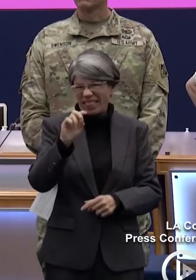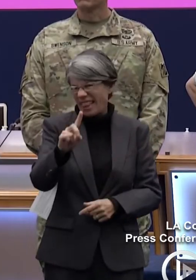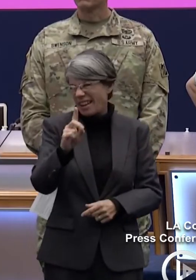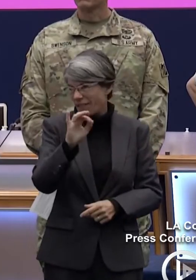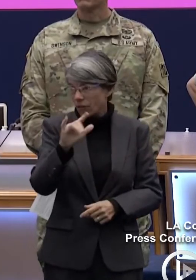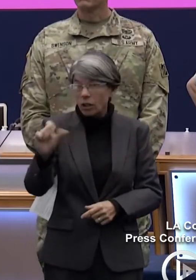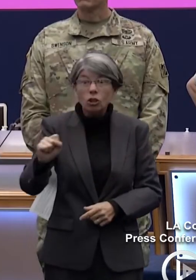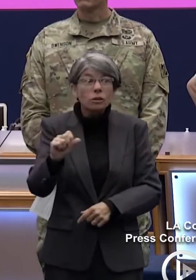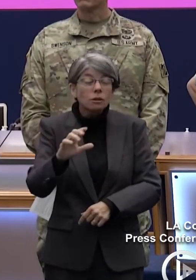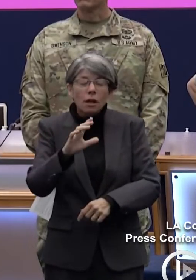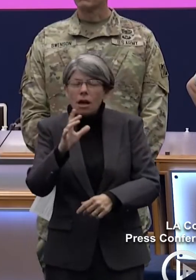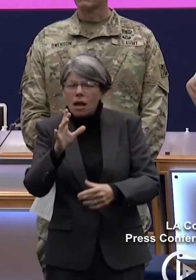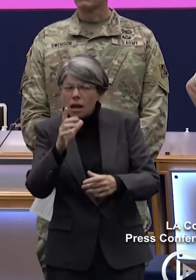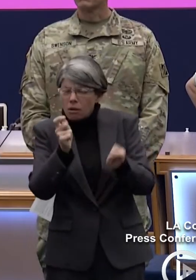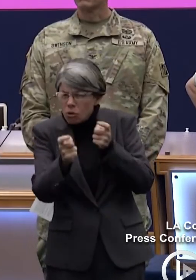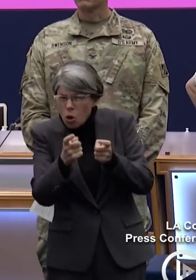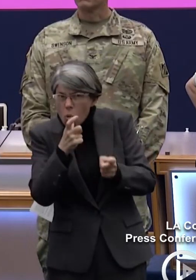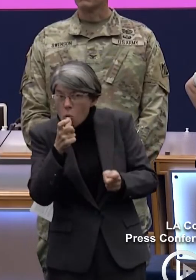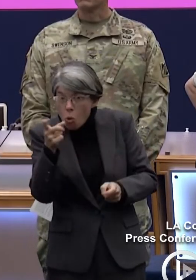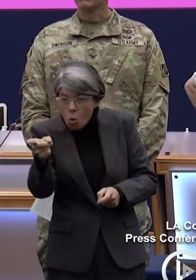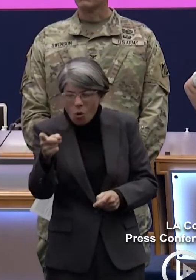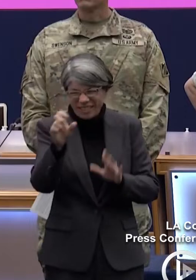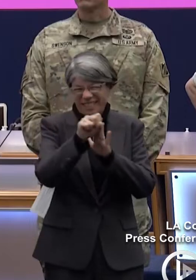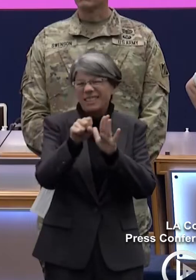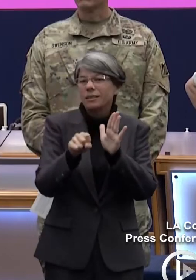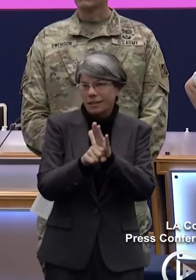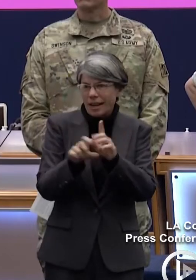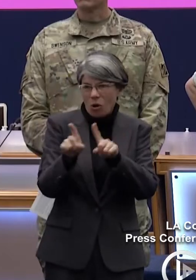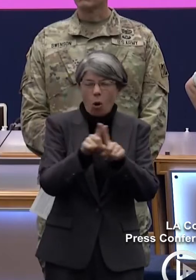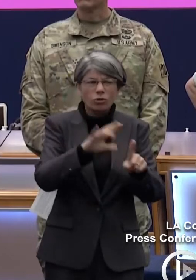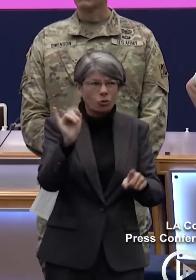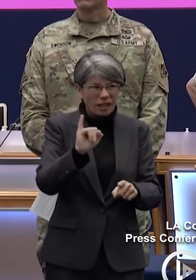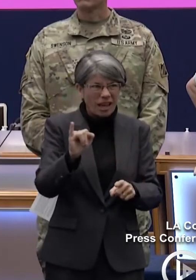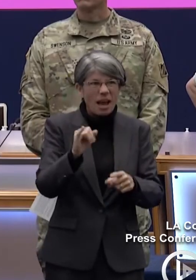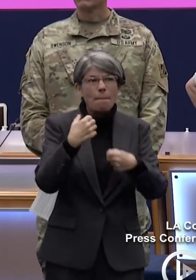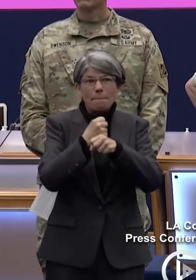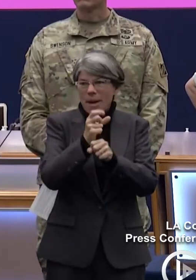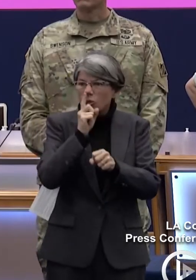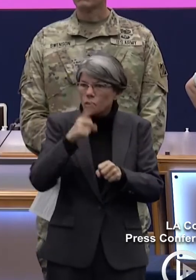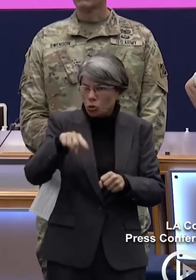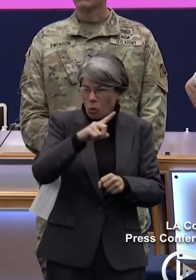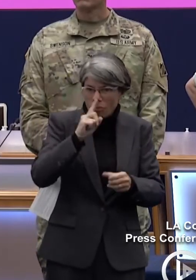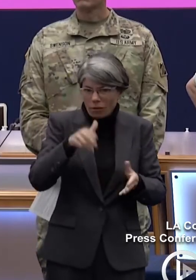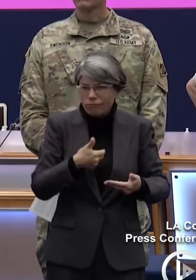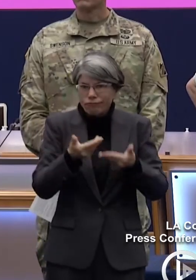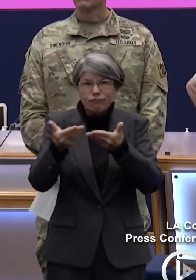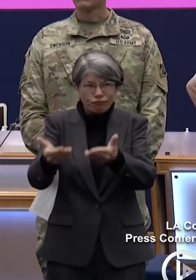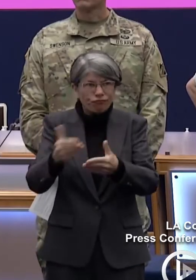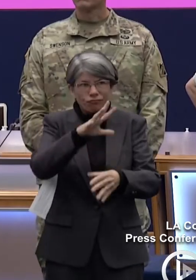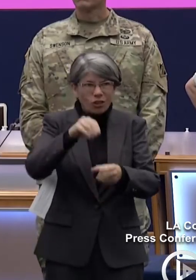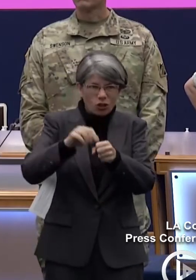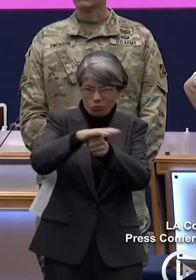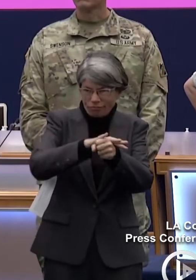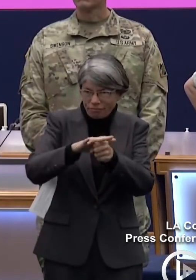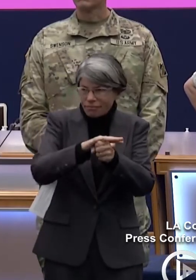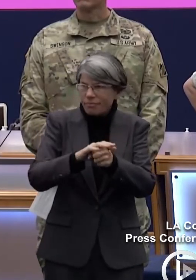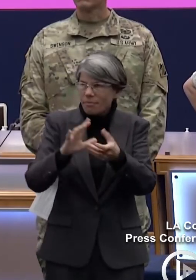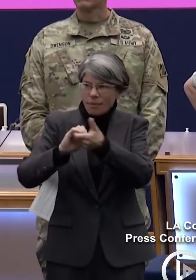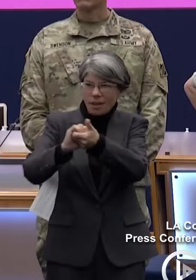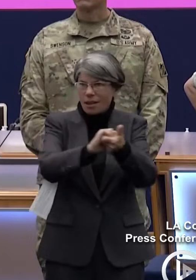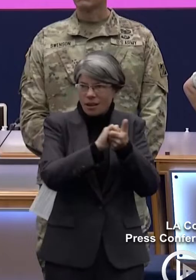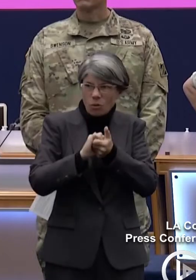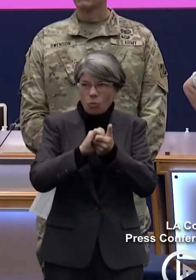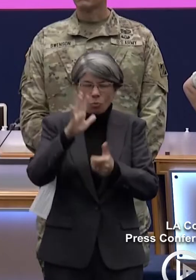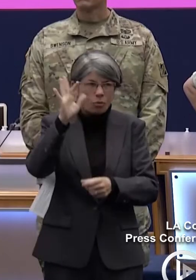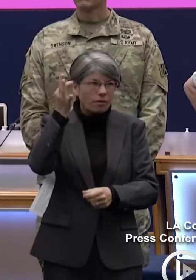authority rests with the state to select, license, and ensure the safety of communities surrounding the landfills in partnership with our